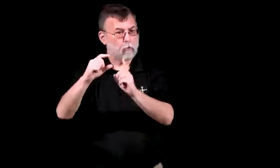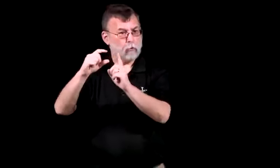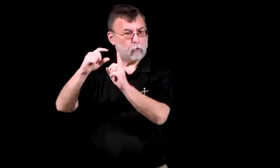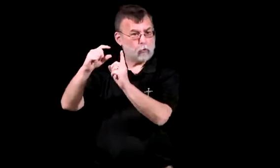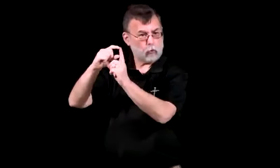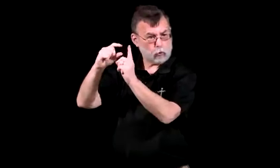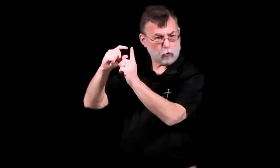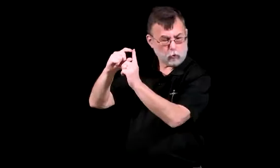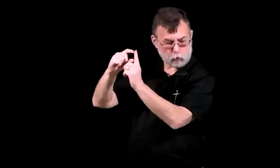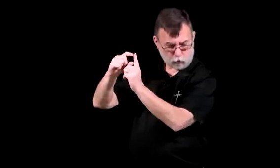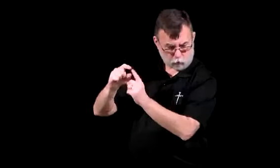"And the Word